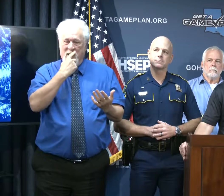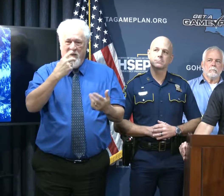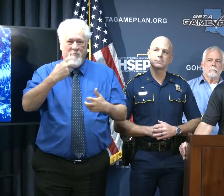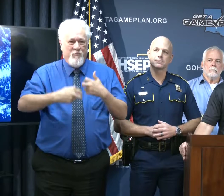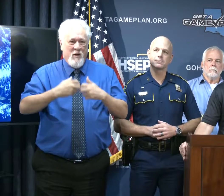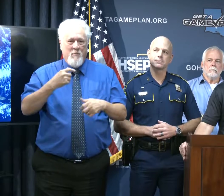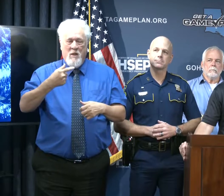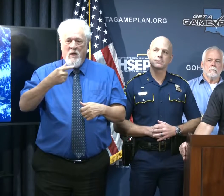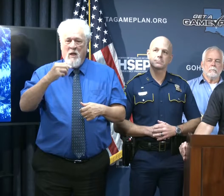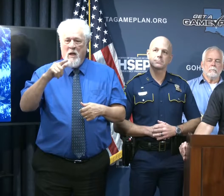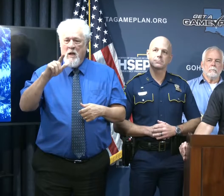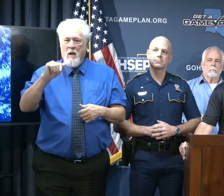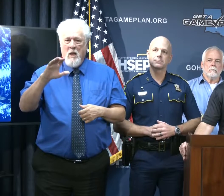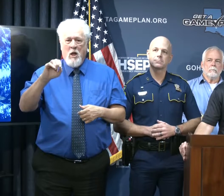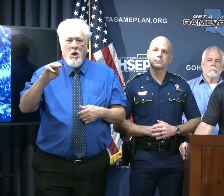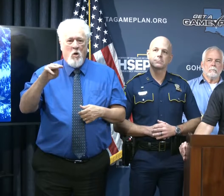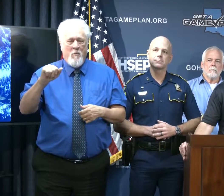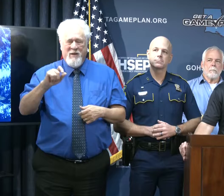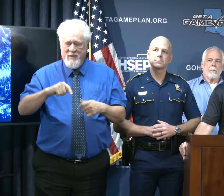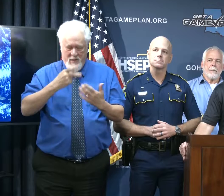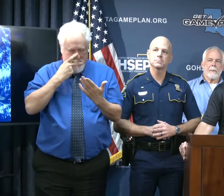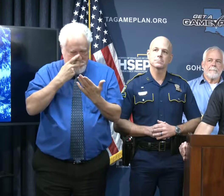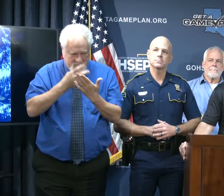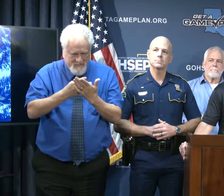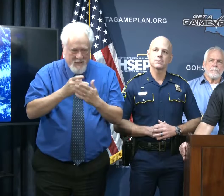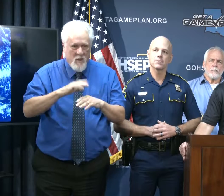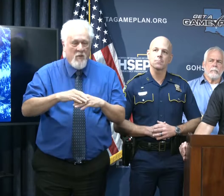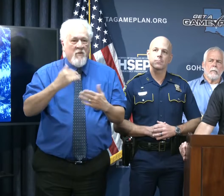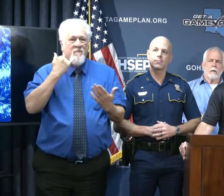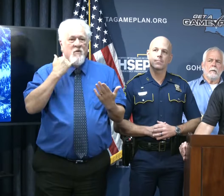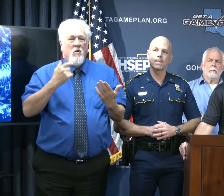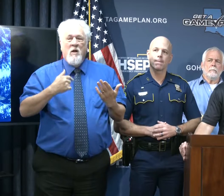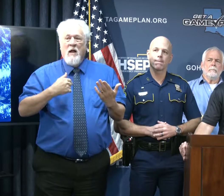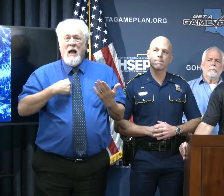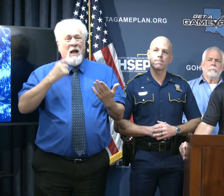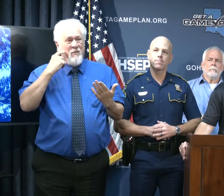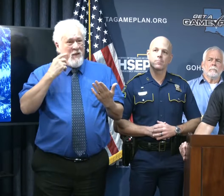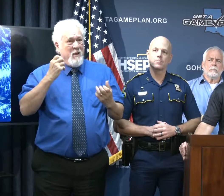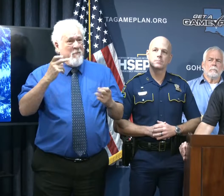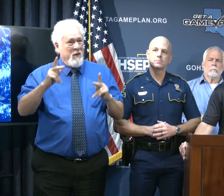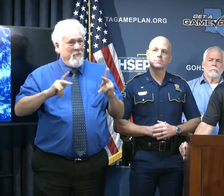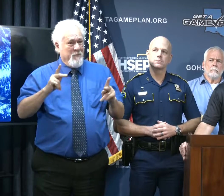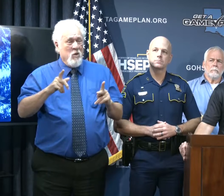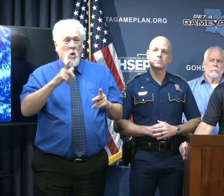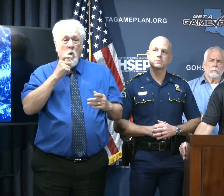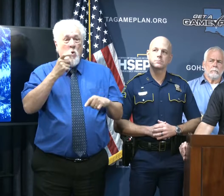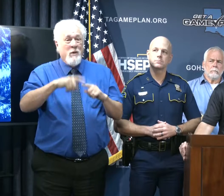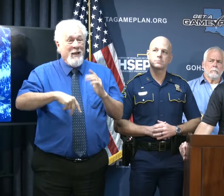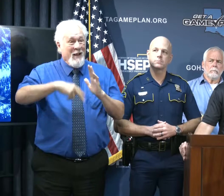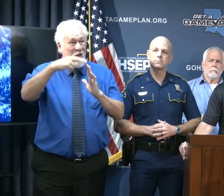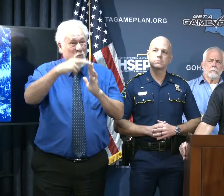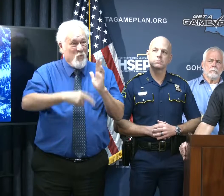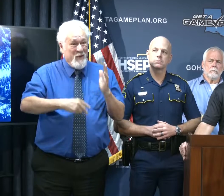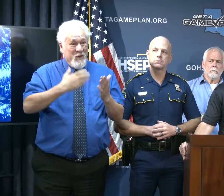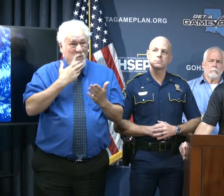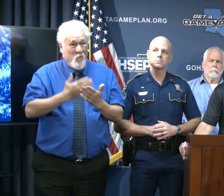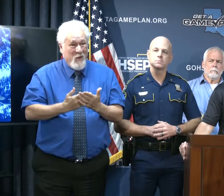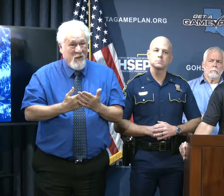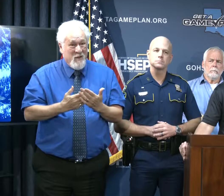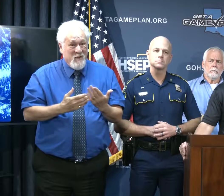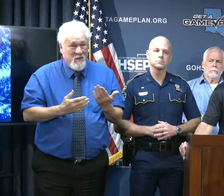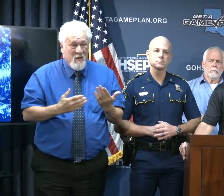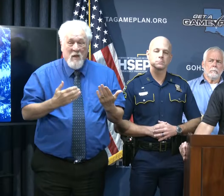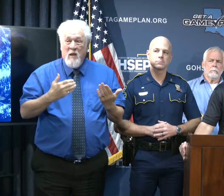He can't see anything on his phone. I think that there are a lot of people in this state who can't read very well. We've had